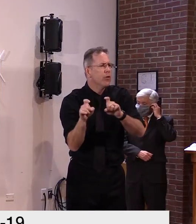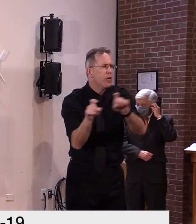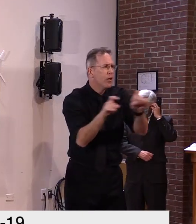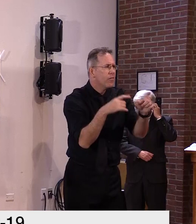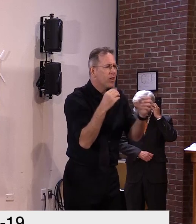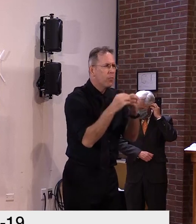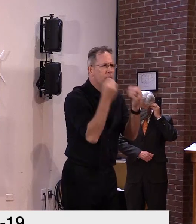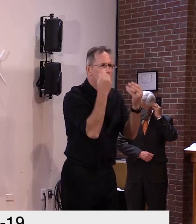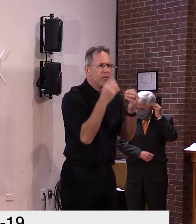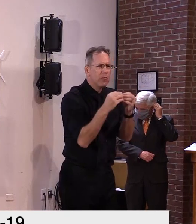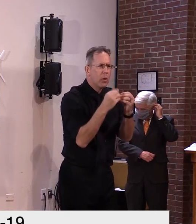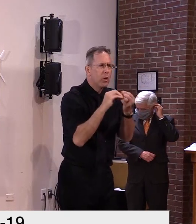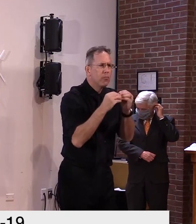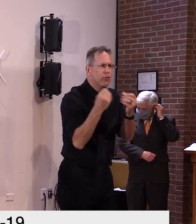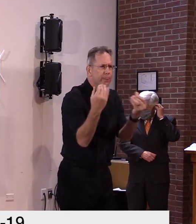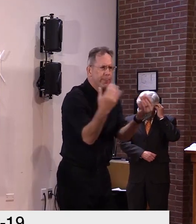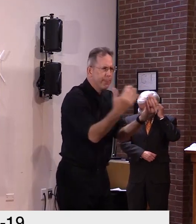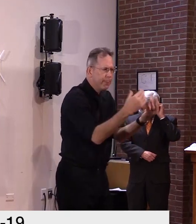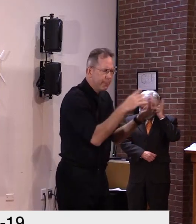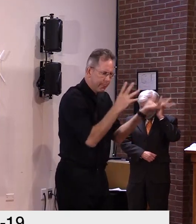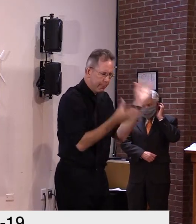Whether that sort of